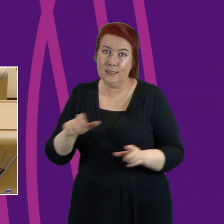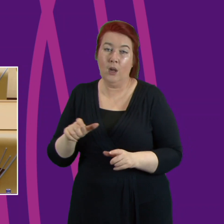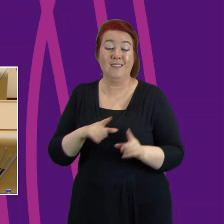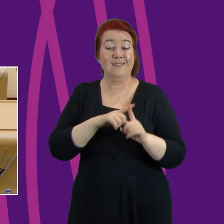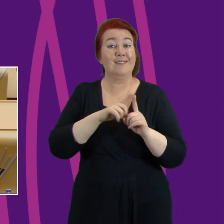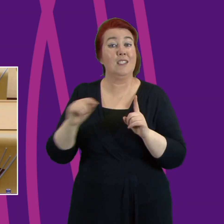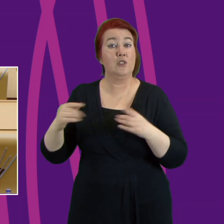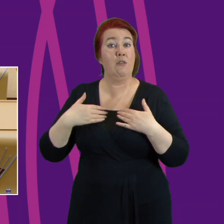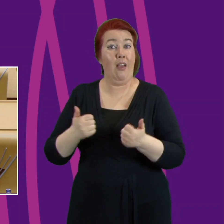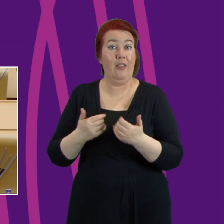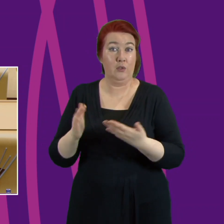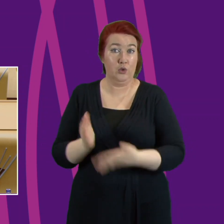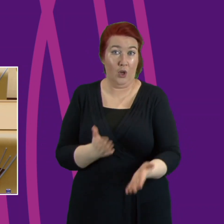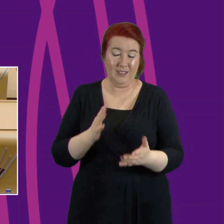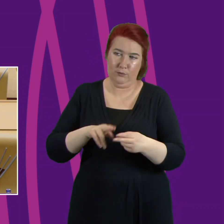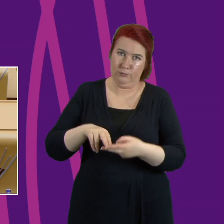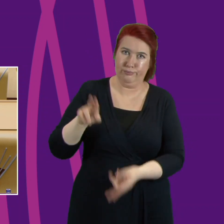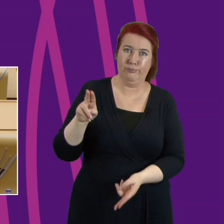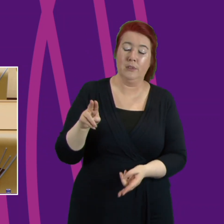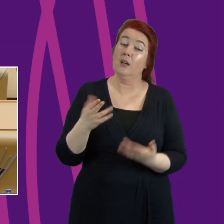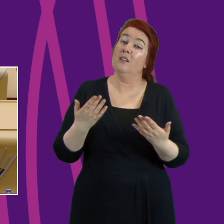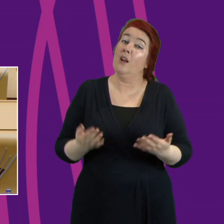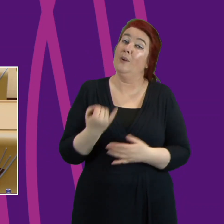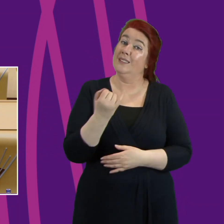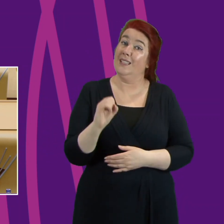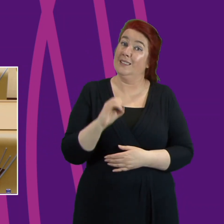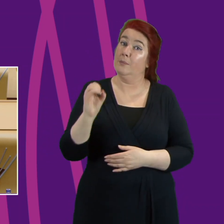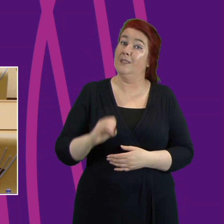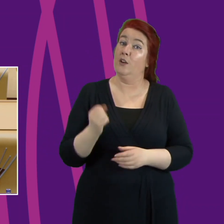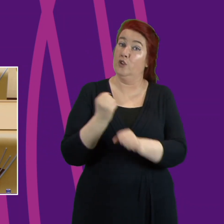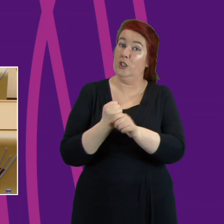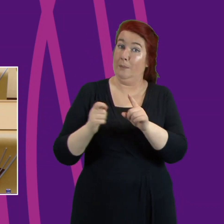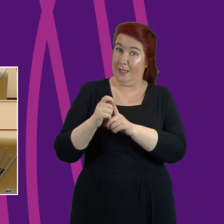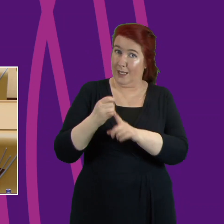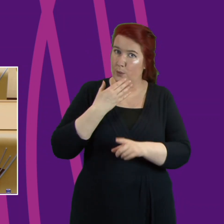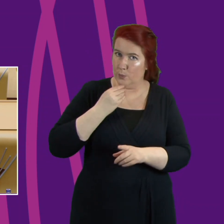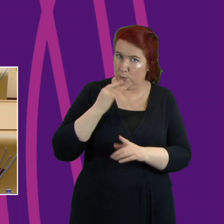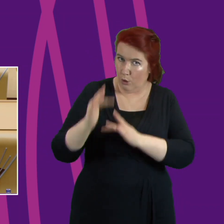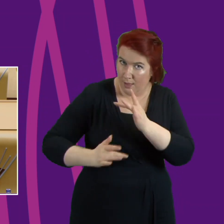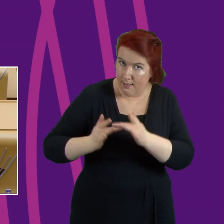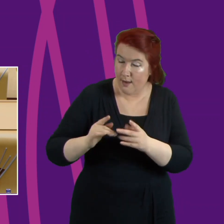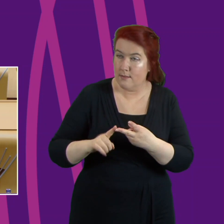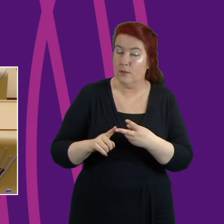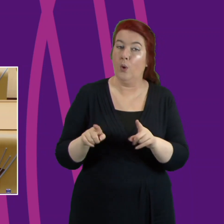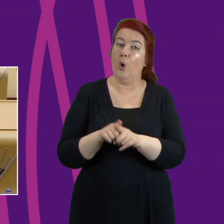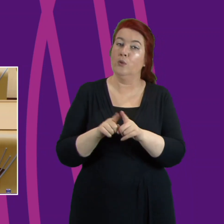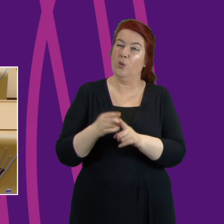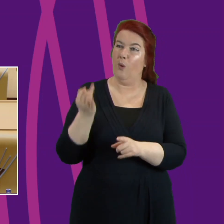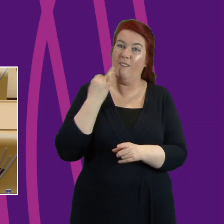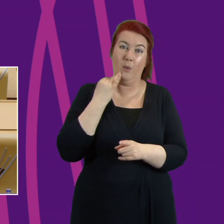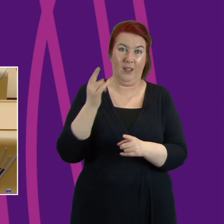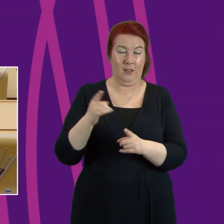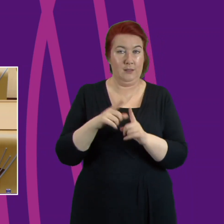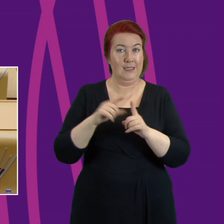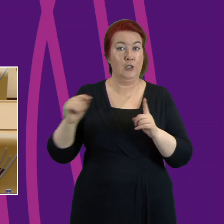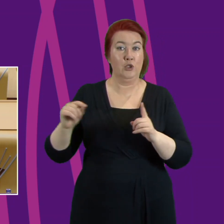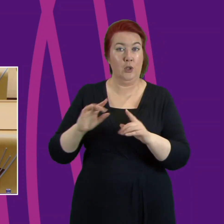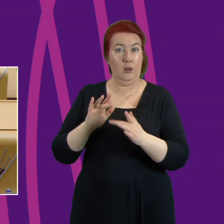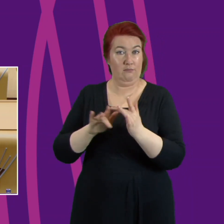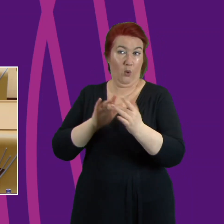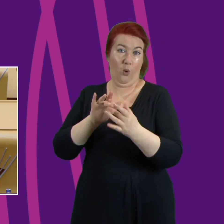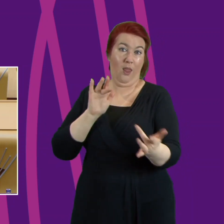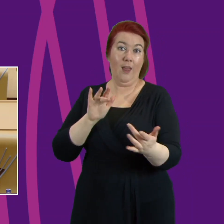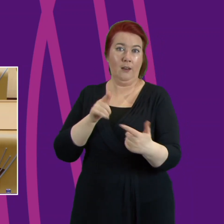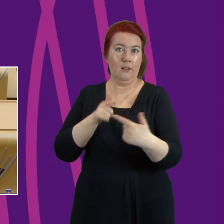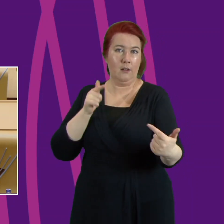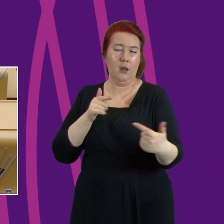around 60% of GPs now using Near Me, and weekly digital consultations increasing from around 300